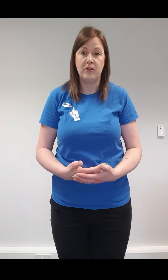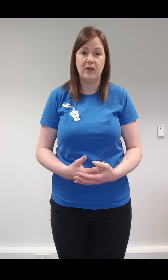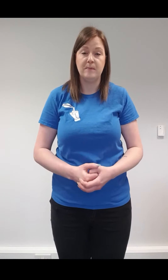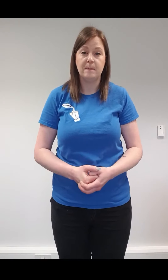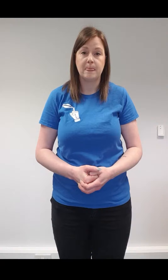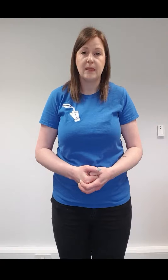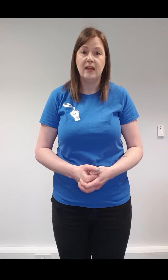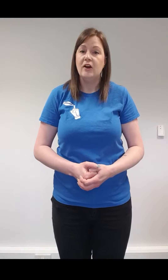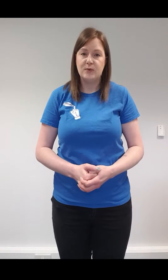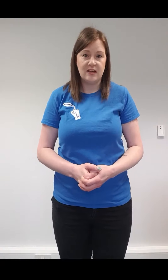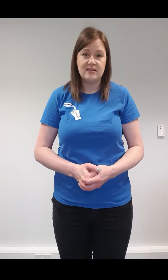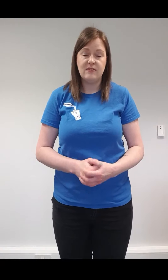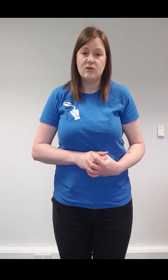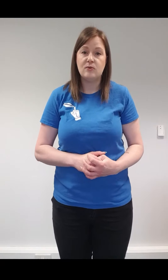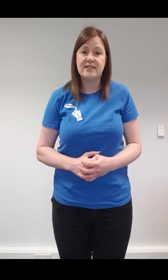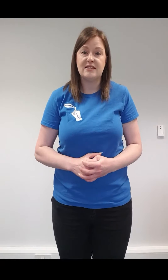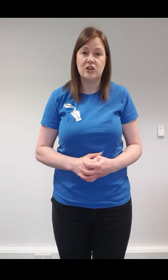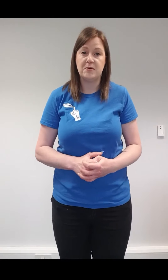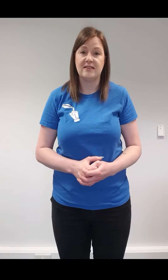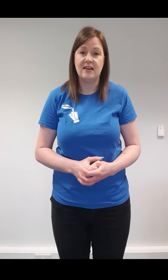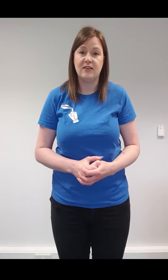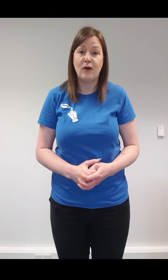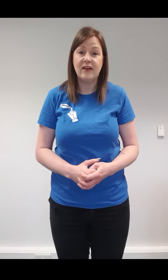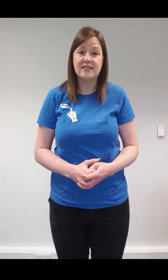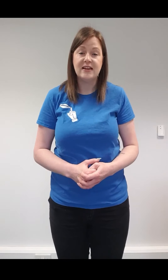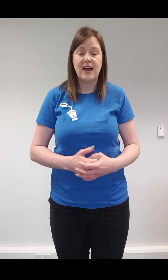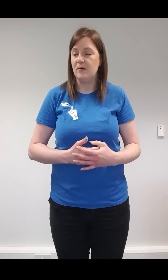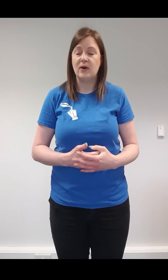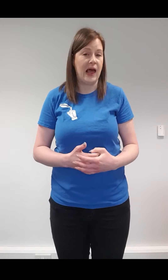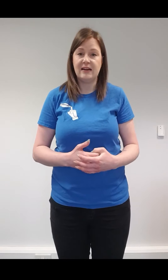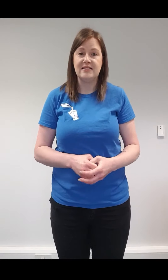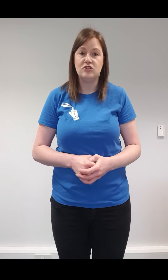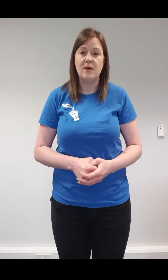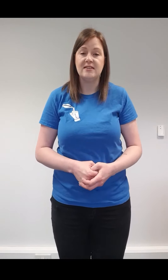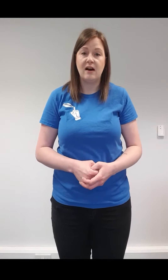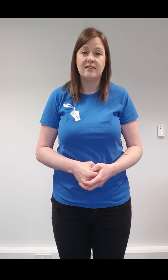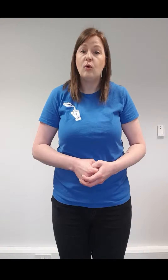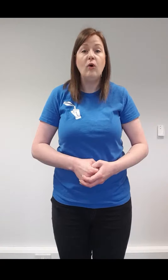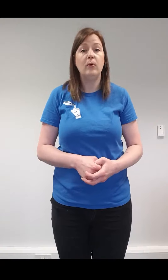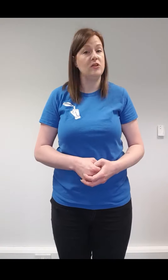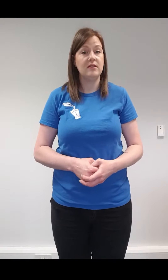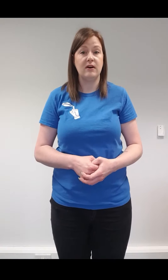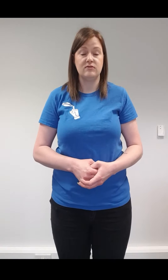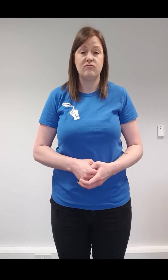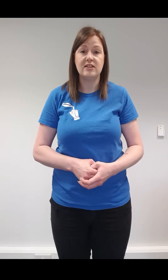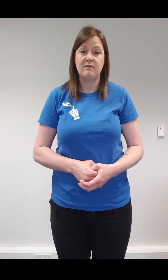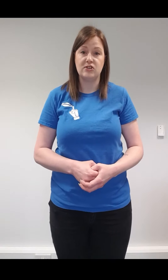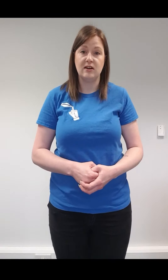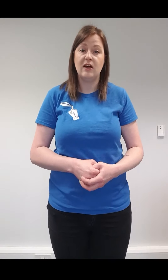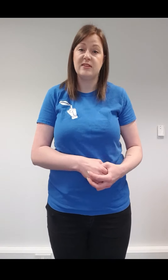you. Alternatively, you can always get in touch with us here at the office, and we'll gladly send you any signs or point you in the right direction of somebody